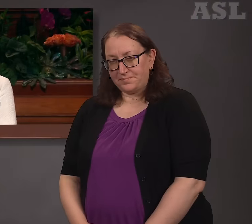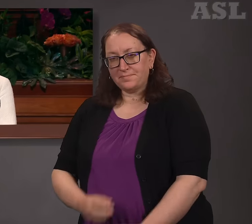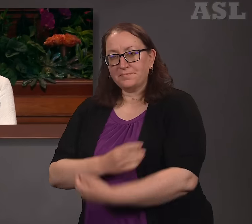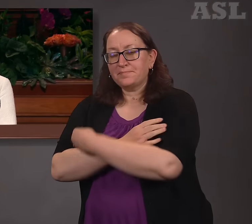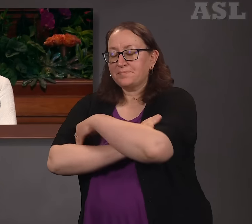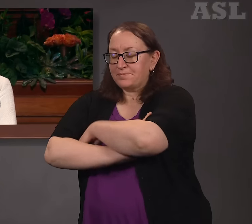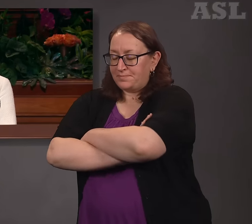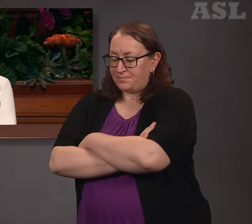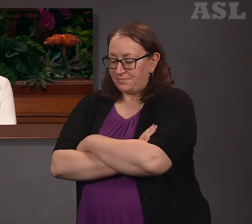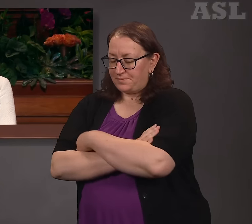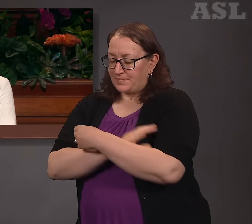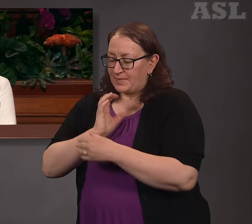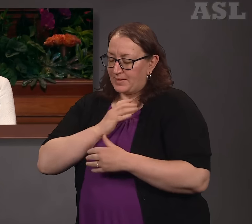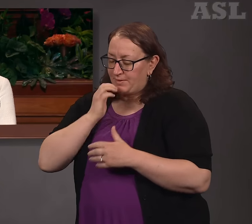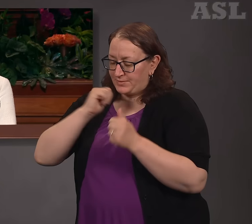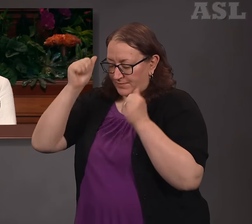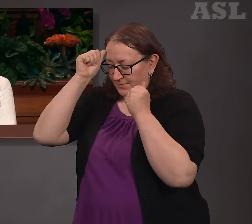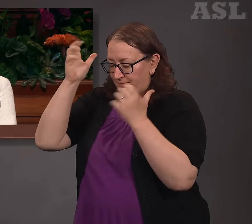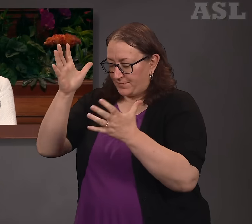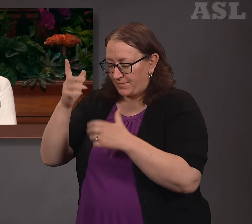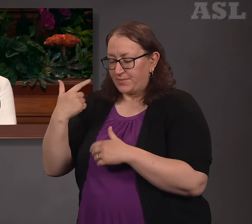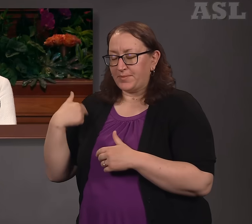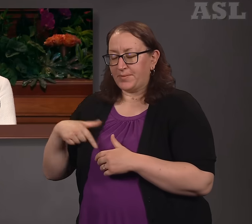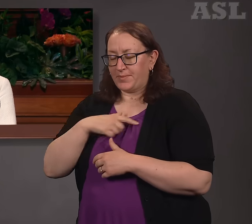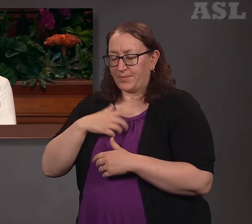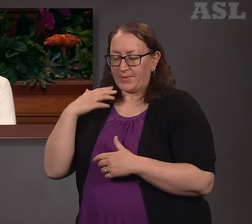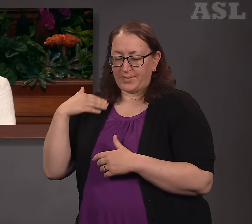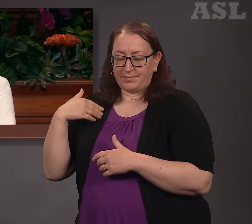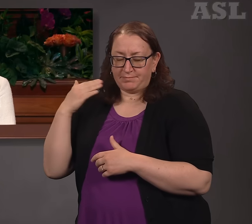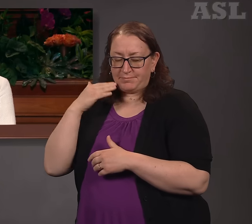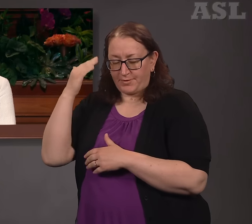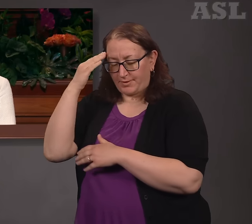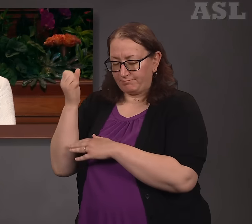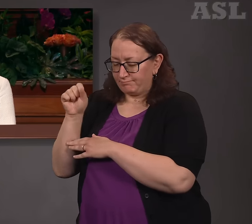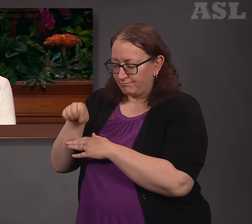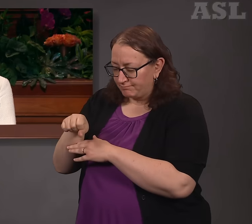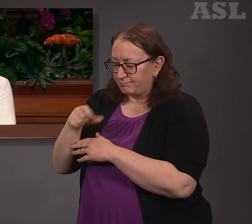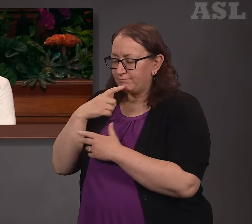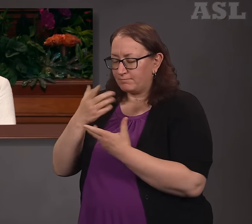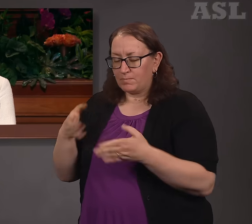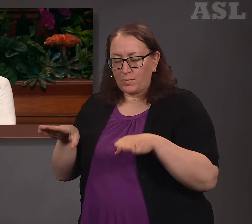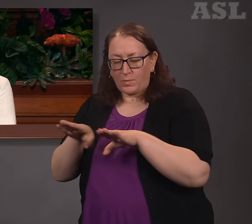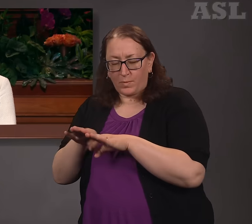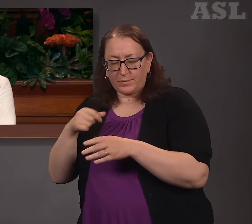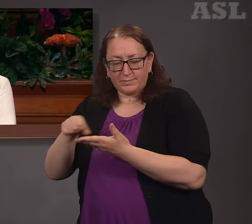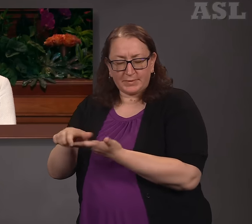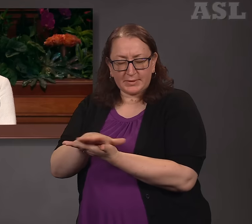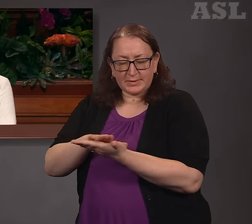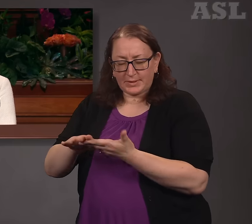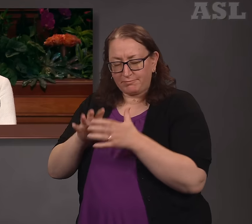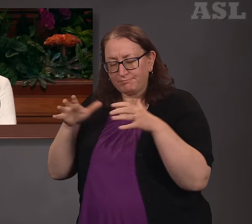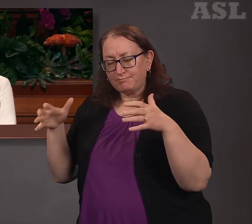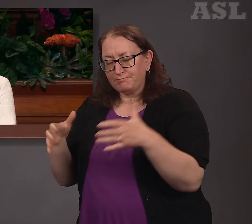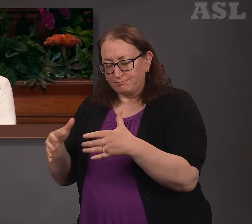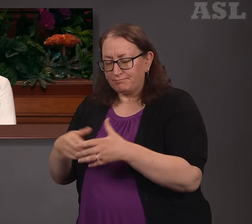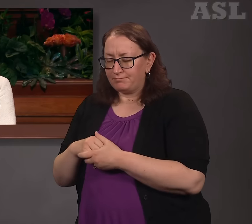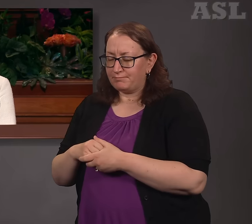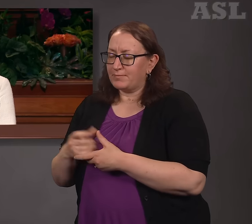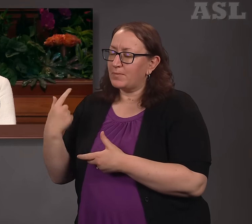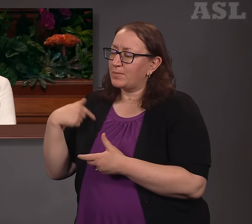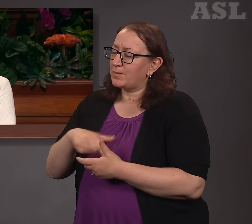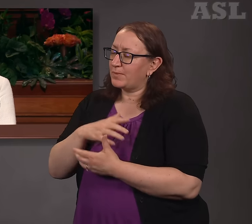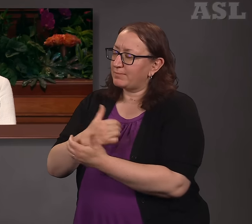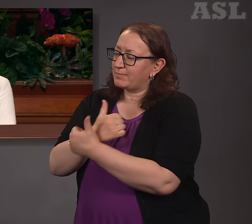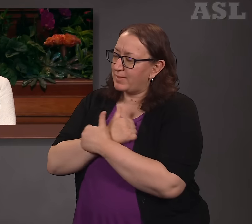Our dear Heavenly Father, as we bow our heads together at the close of this sacred gathering, we do so with much